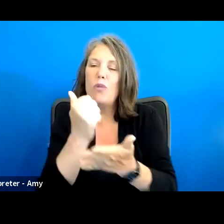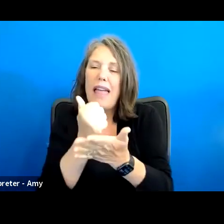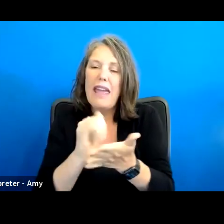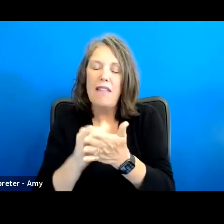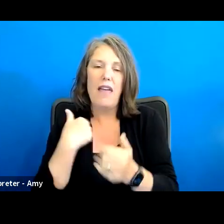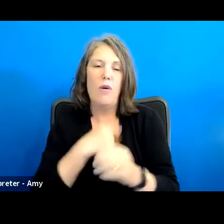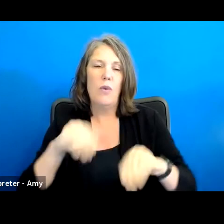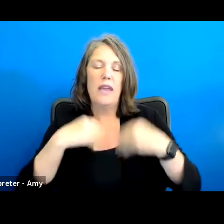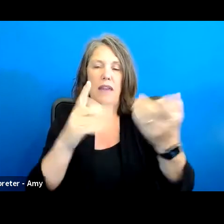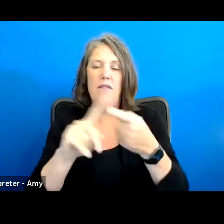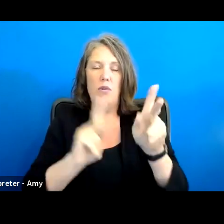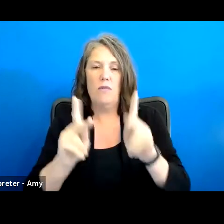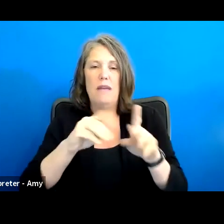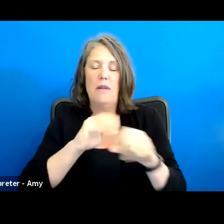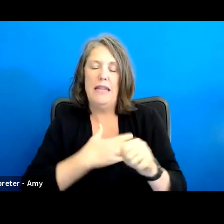So,